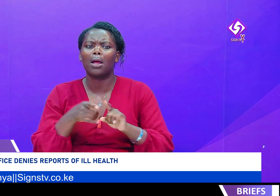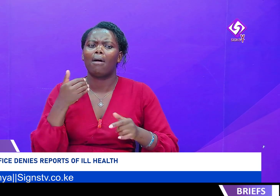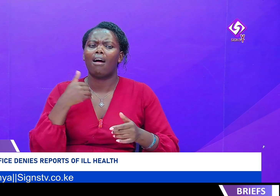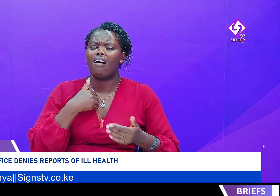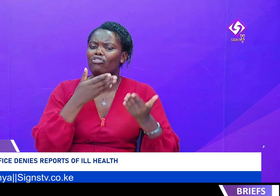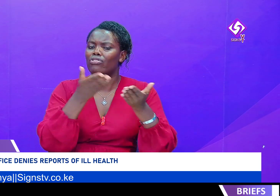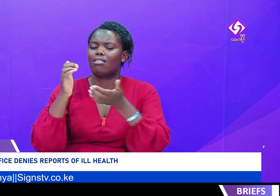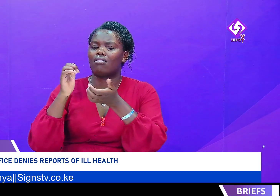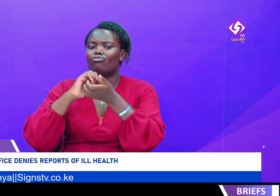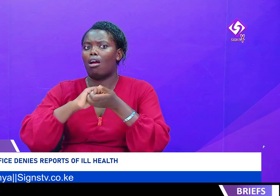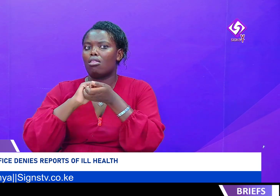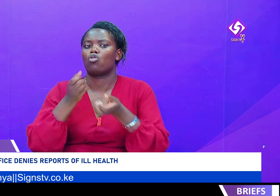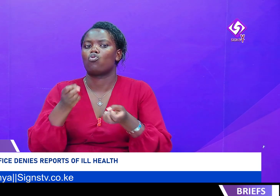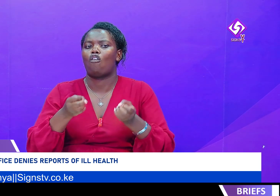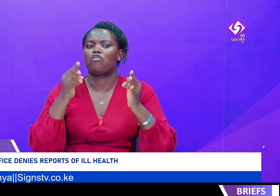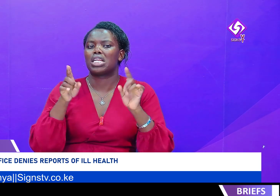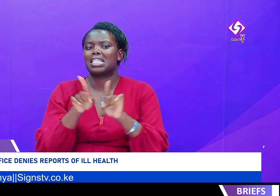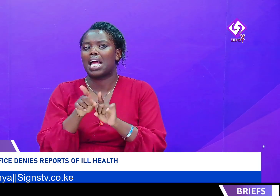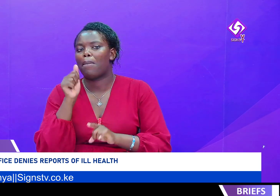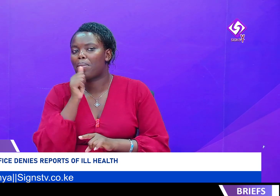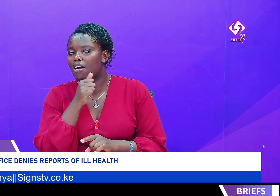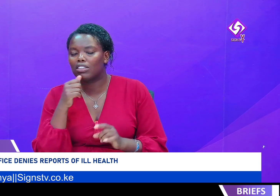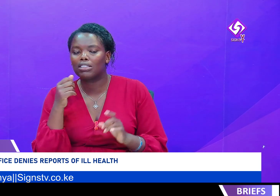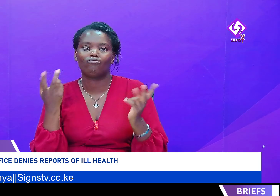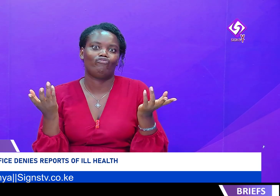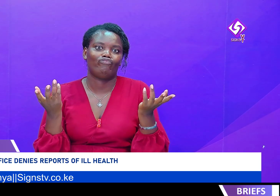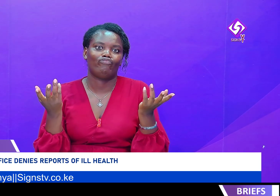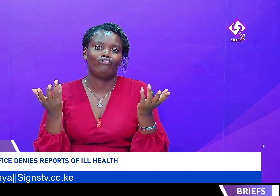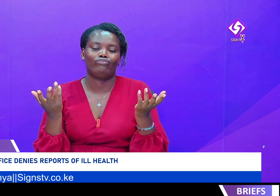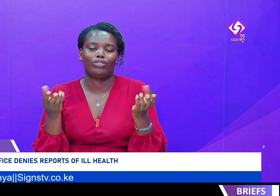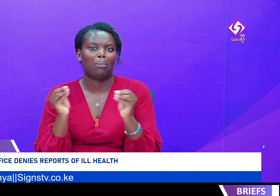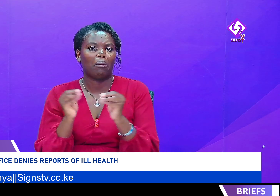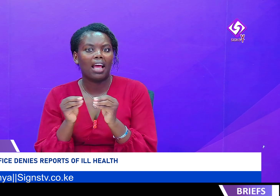in official and private matters despite the circulating